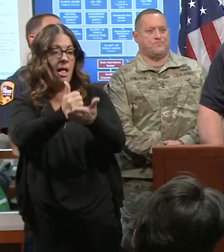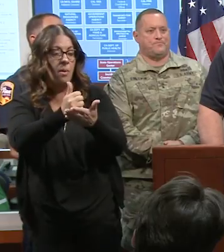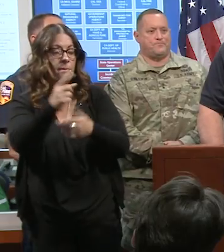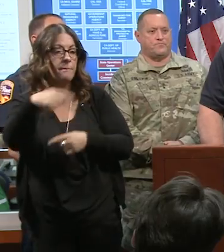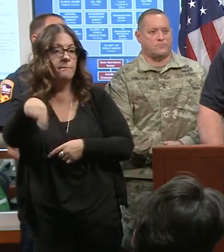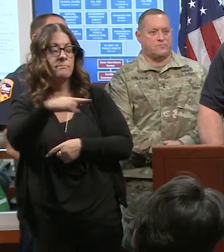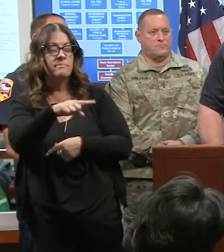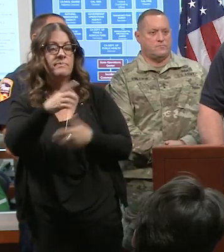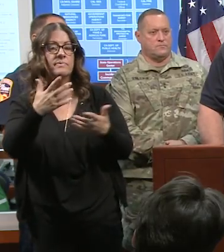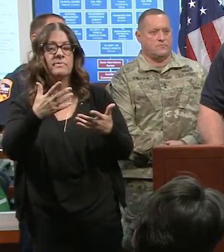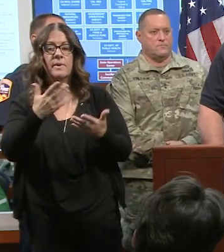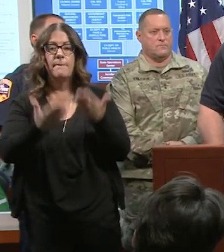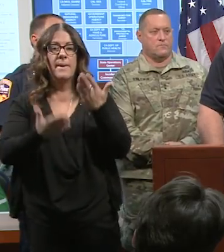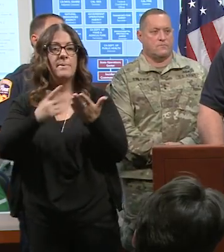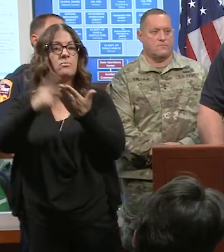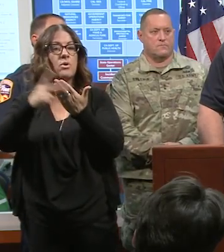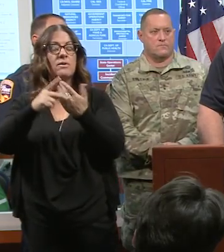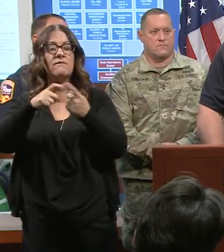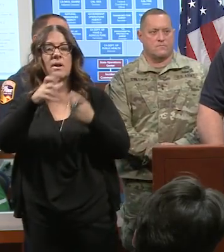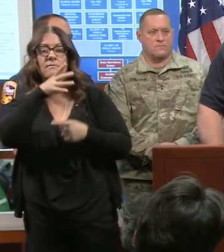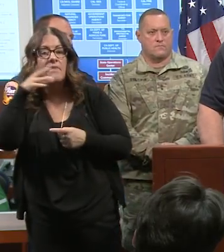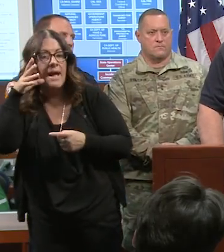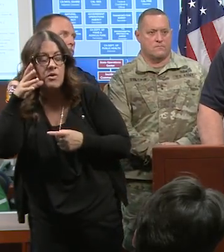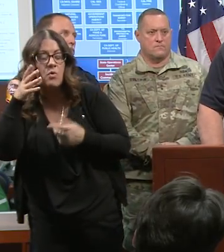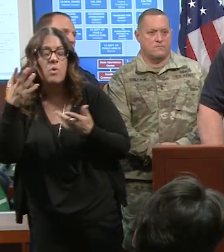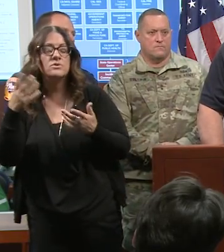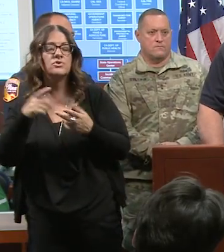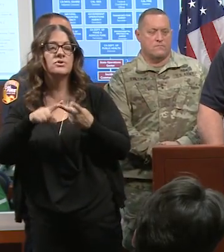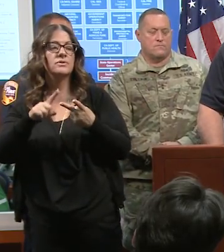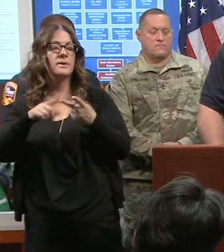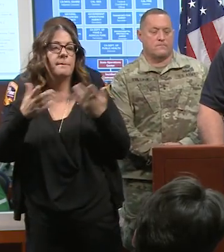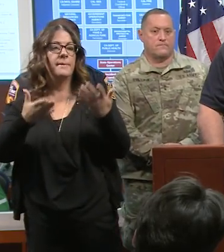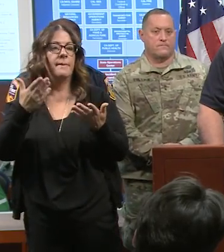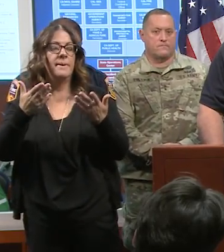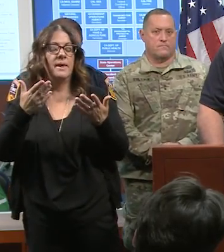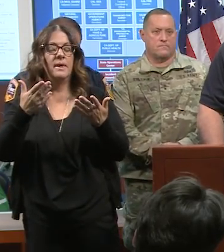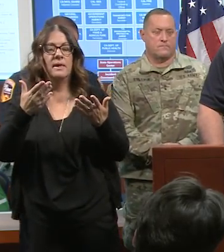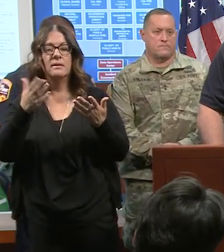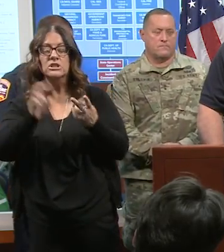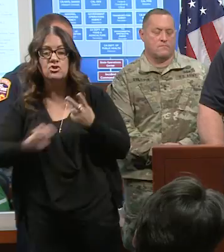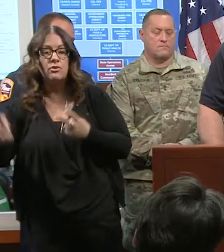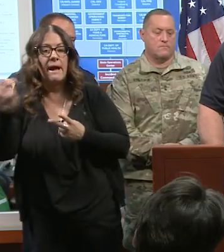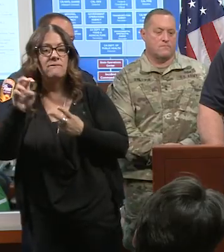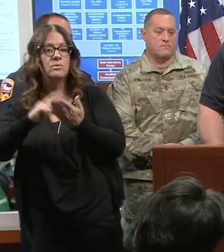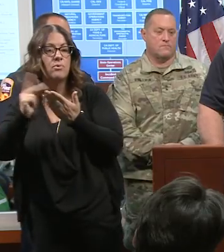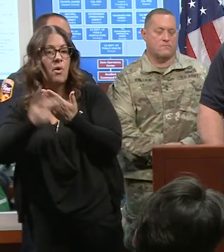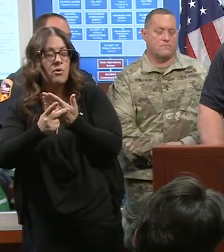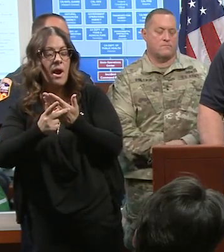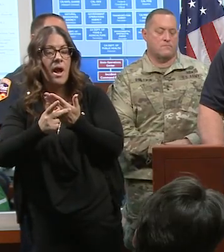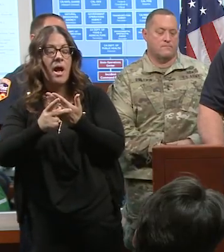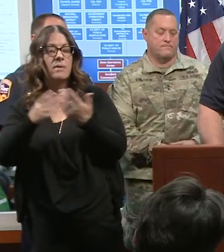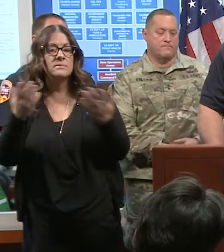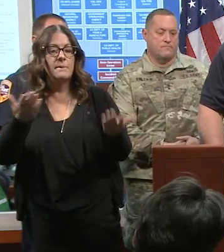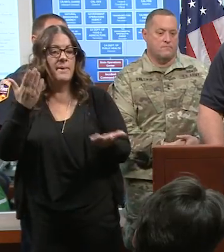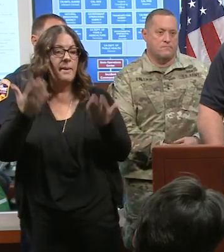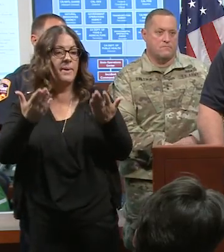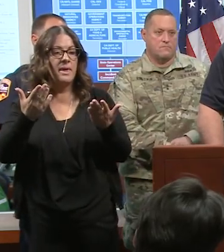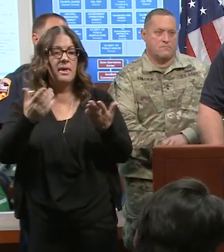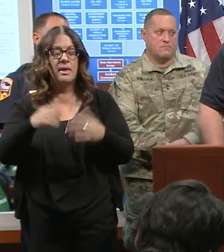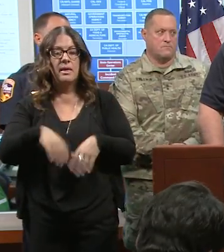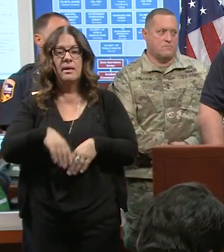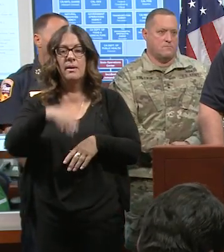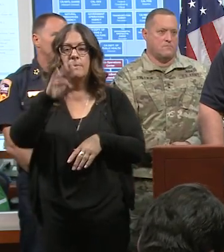play, especially maybe programs from agricultural, maybe tribal programs from for tribes that may be impacted from